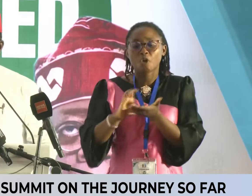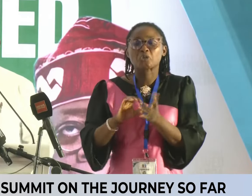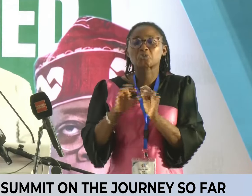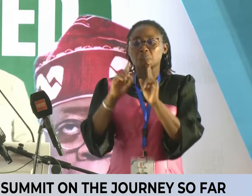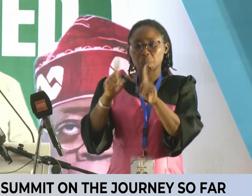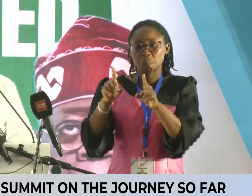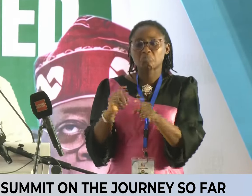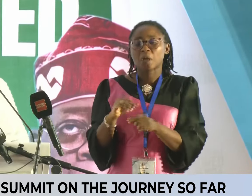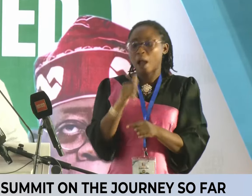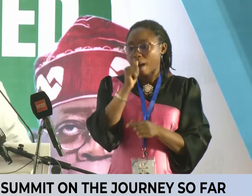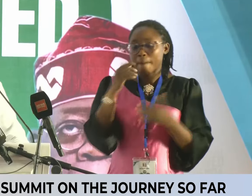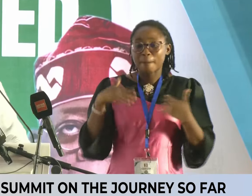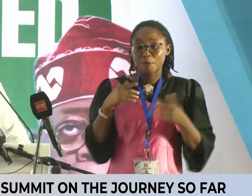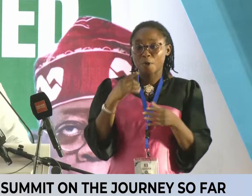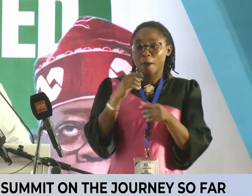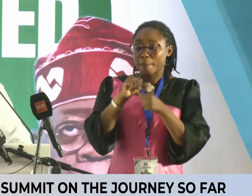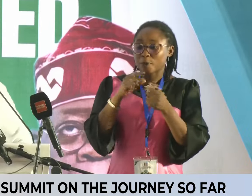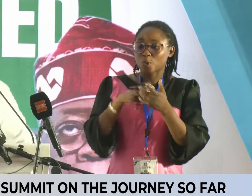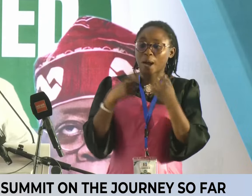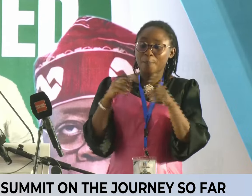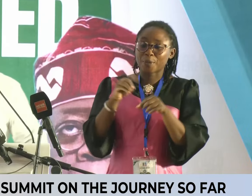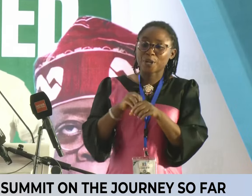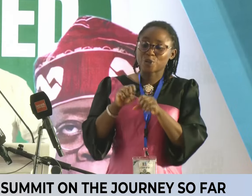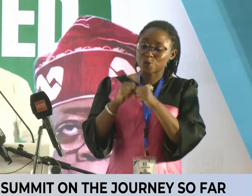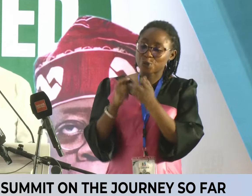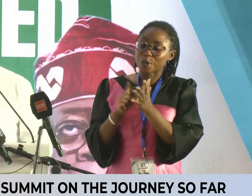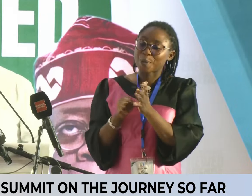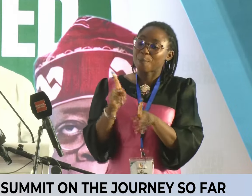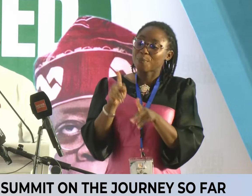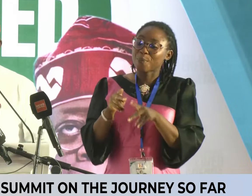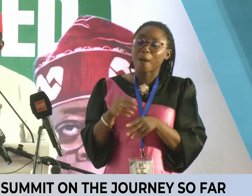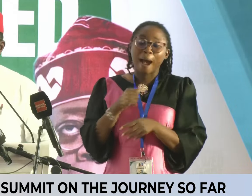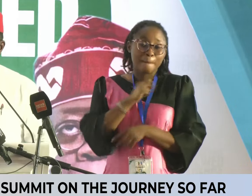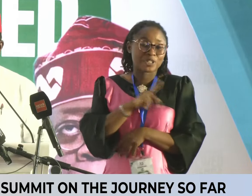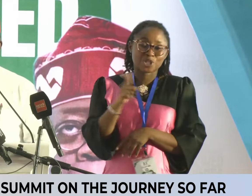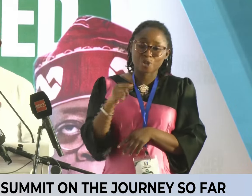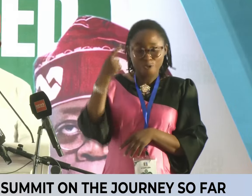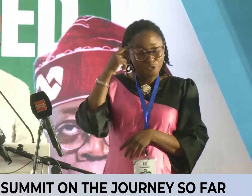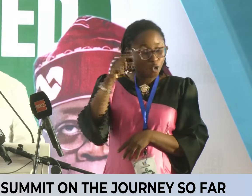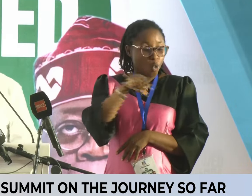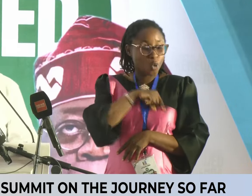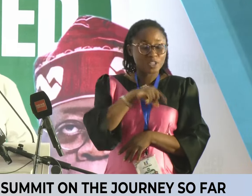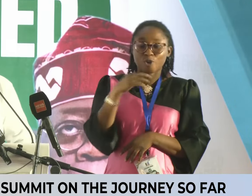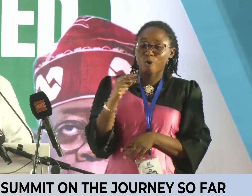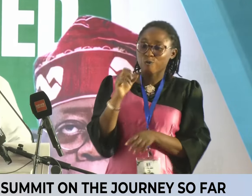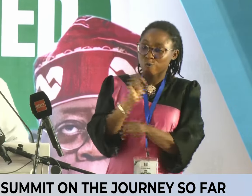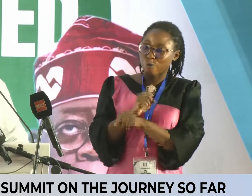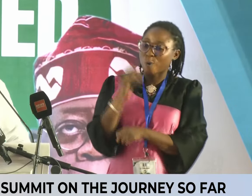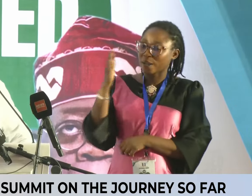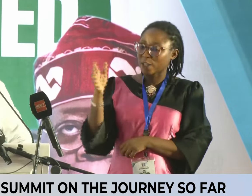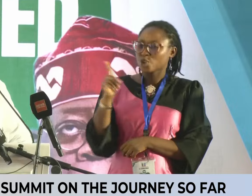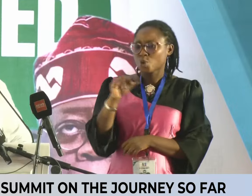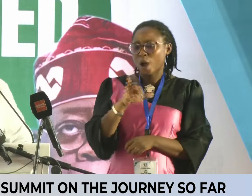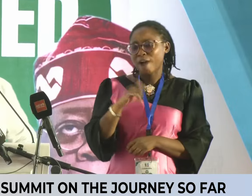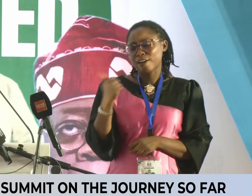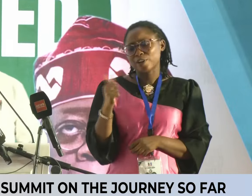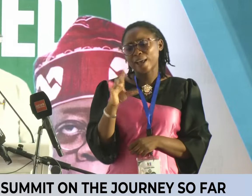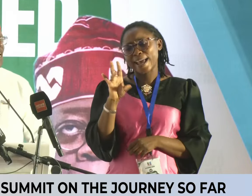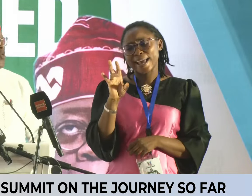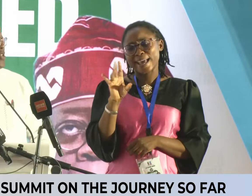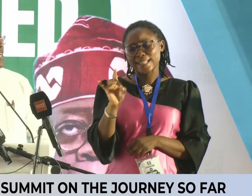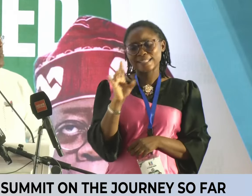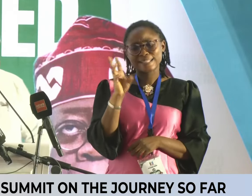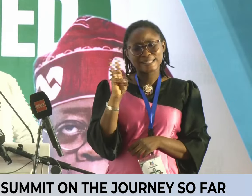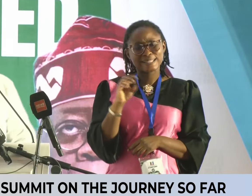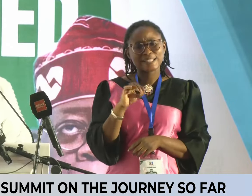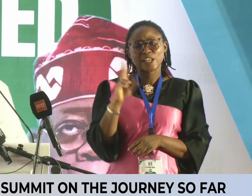with what is happening in social media. People are commending you very highly for the quality of work going there. You have another 86 kilometers